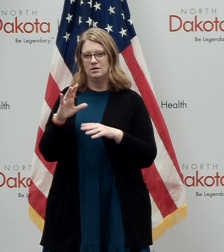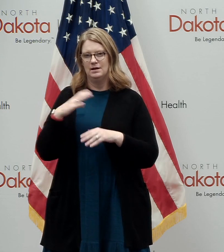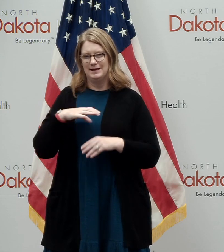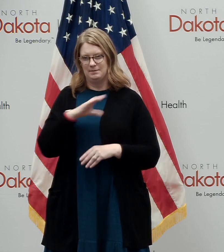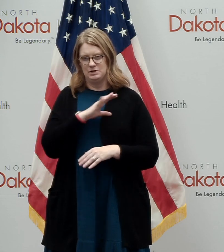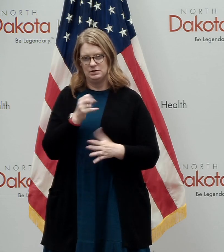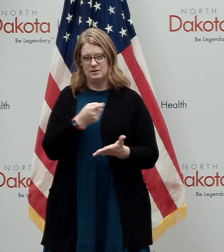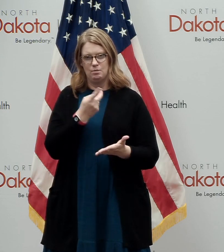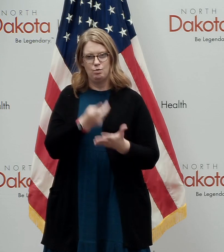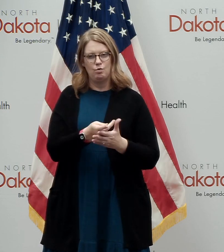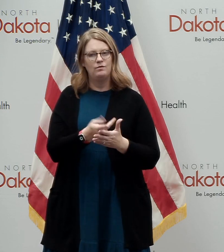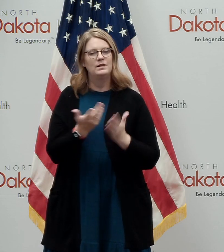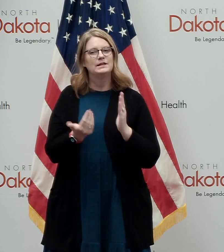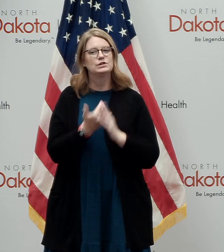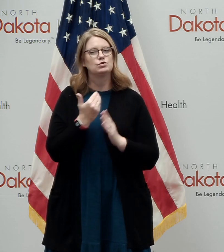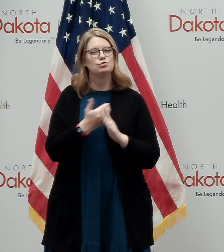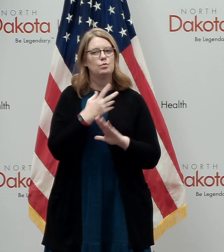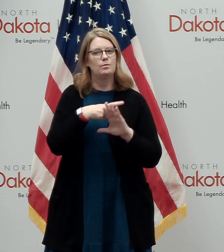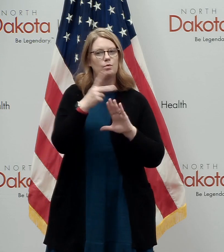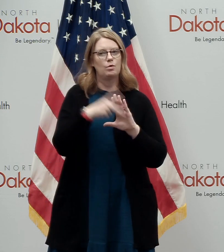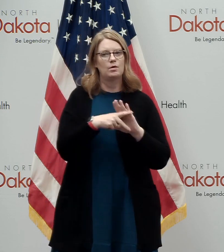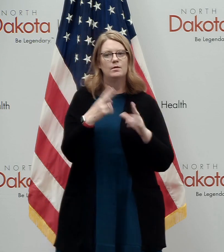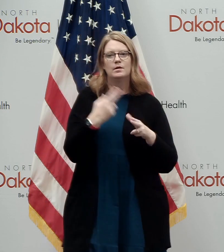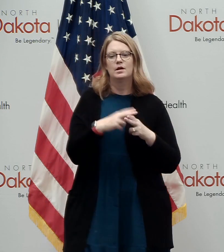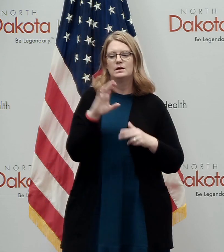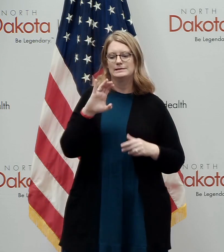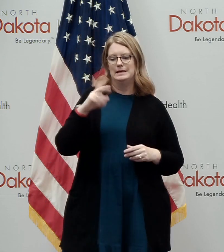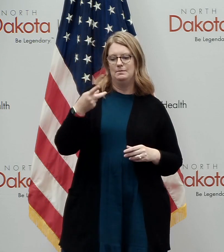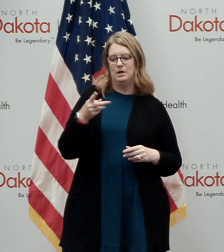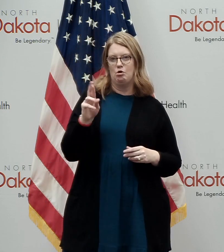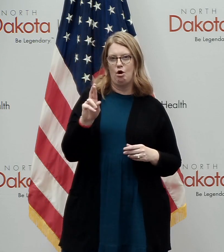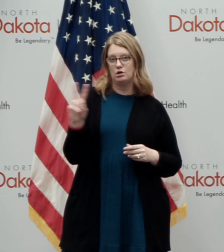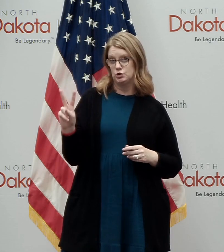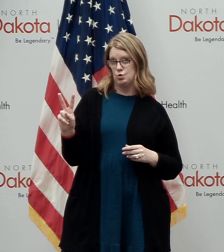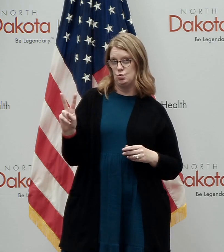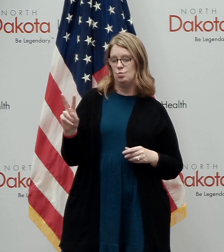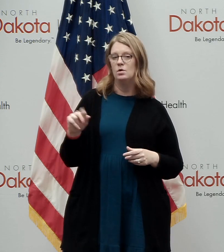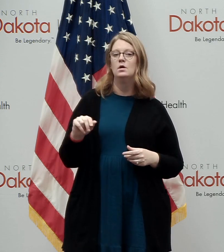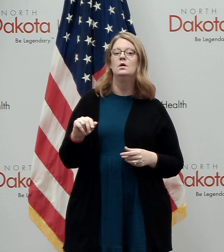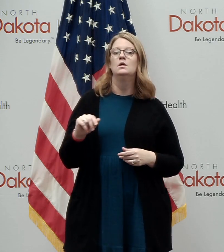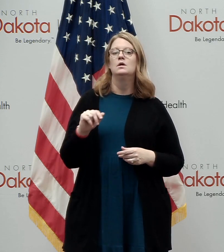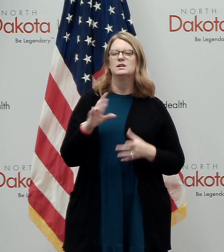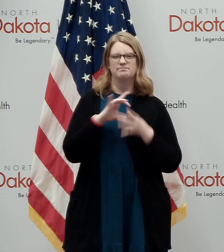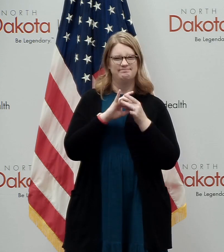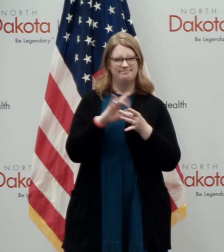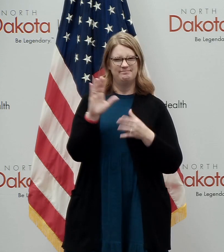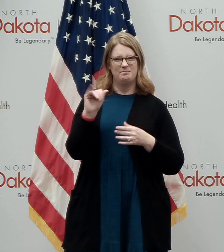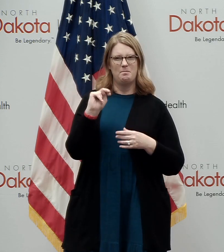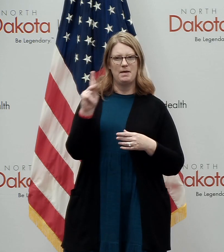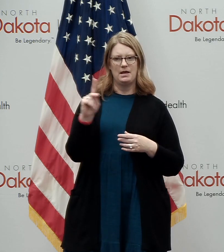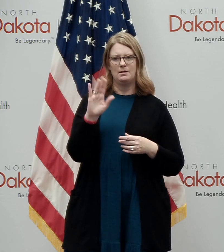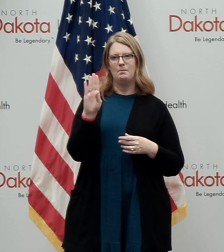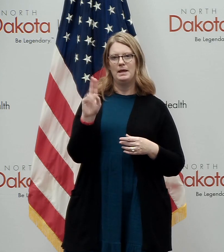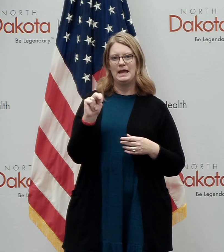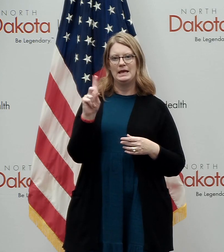but there's a new program out called CPR2, which is a bank-related program. Visit